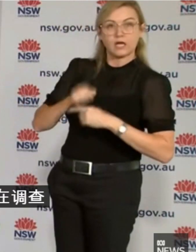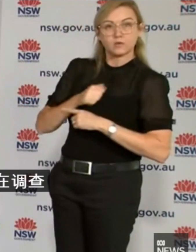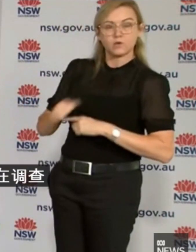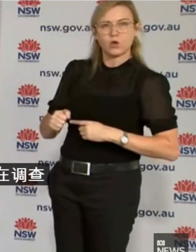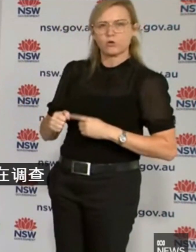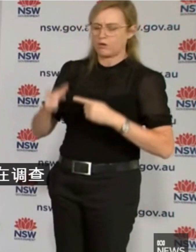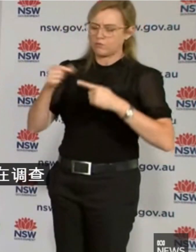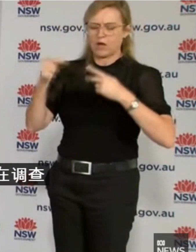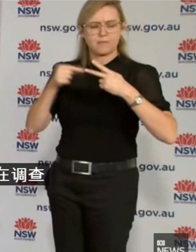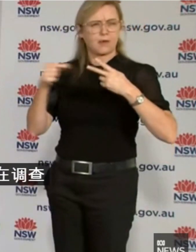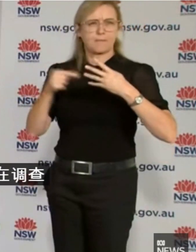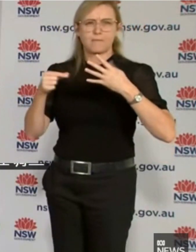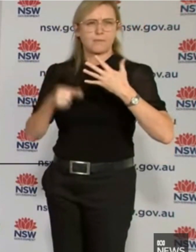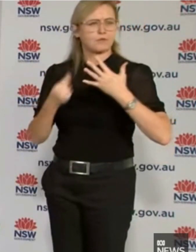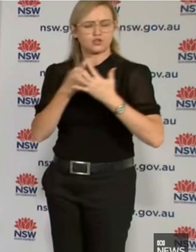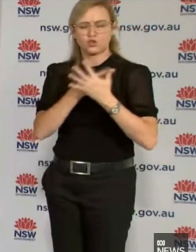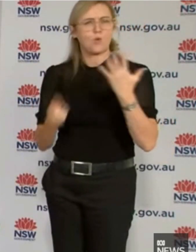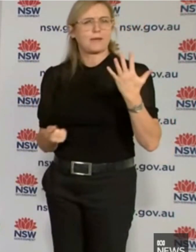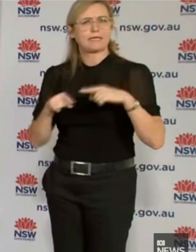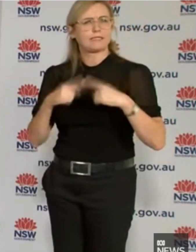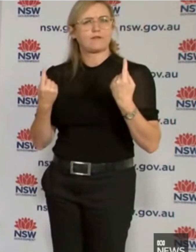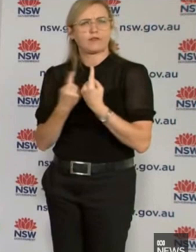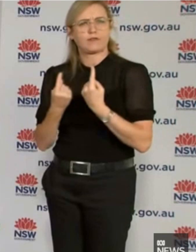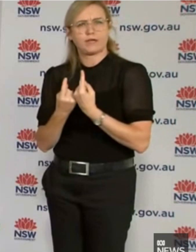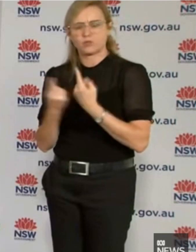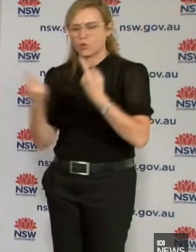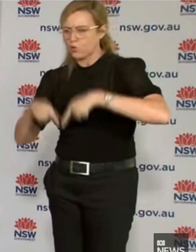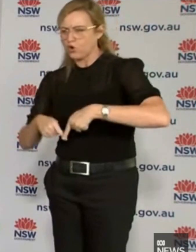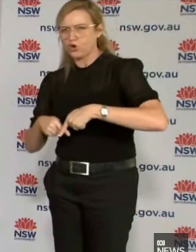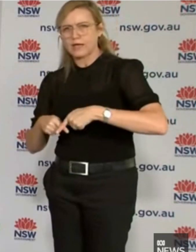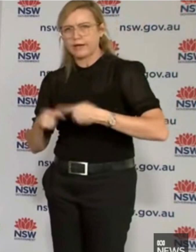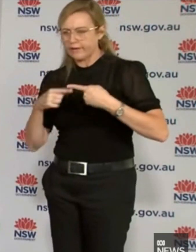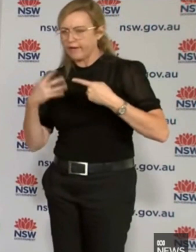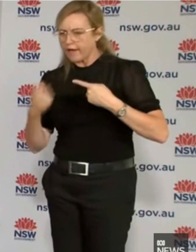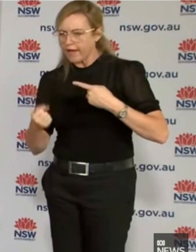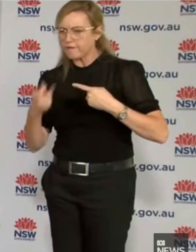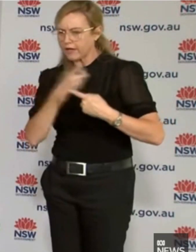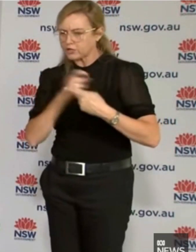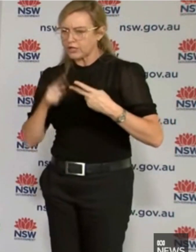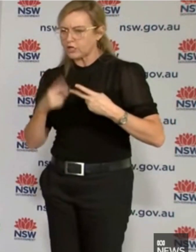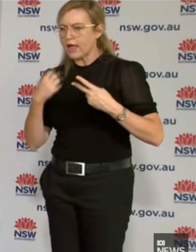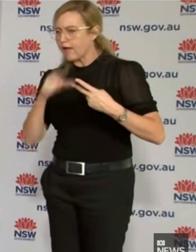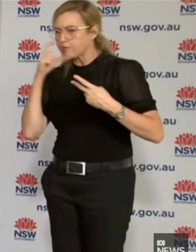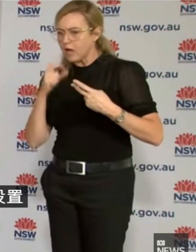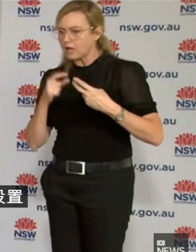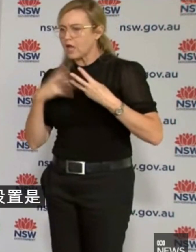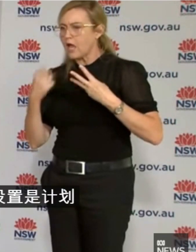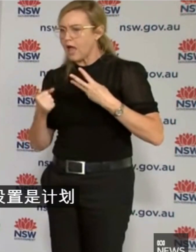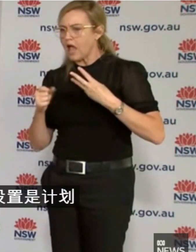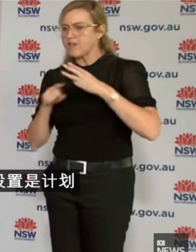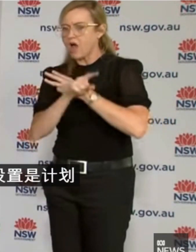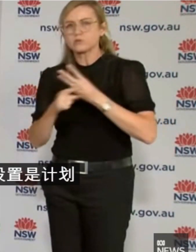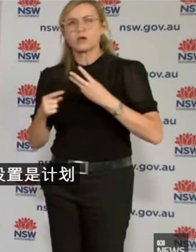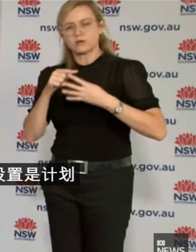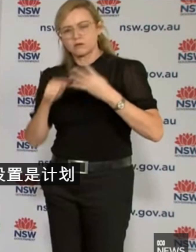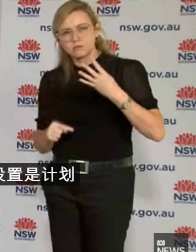into the evidence around all of those sorts of variables to come up with what we think would be appropriate settings for us here in New South Wales. Is the plan